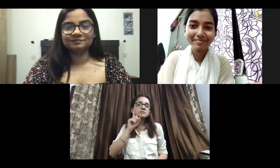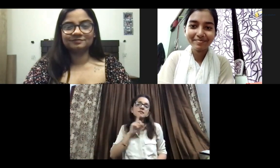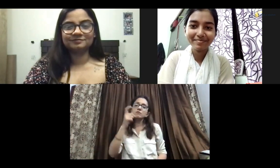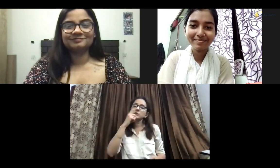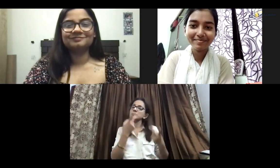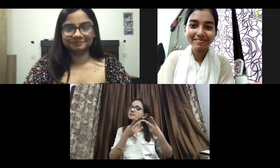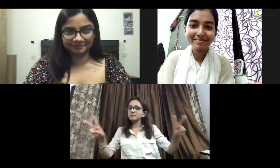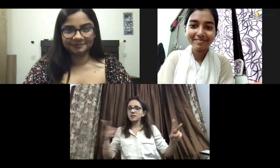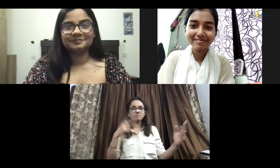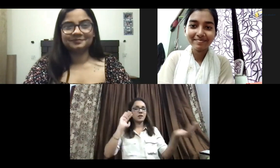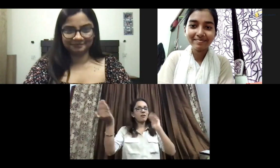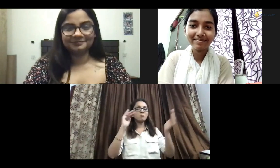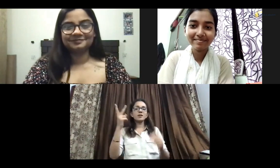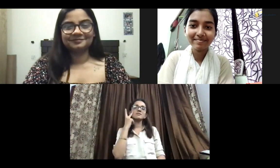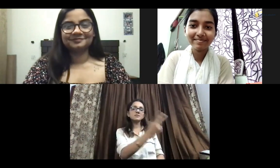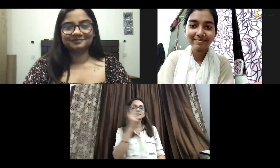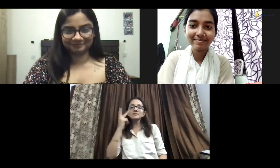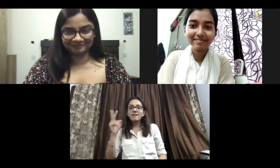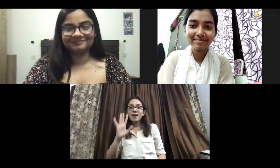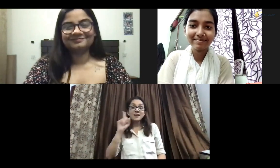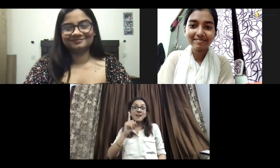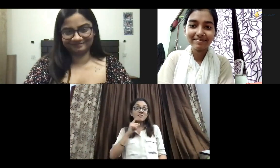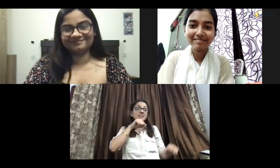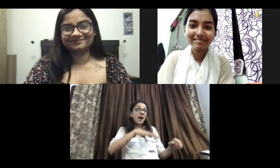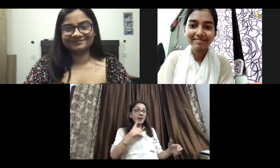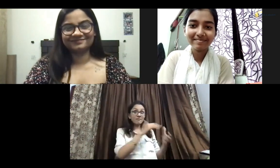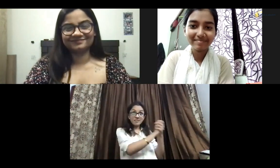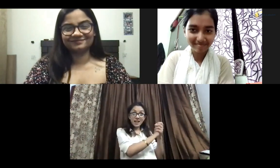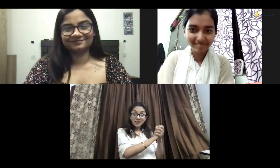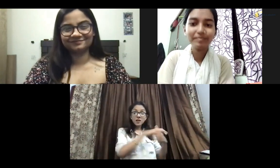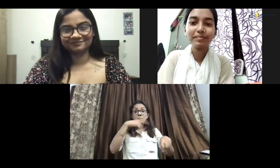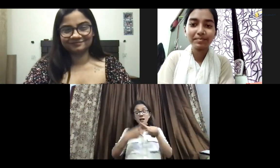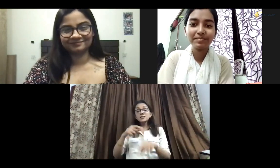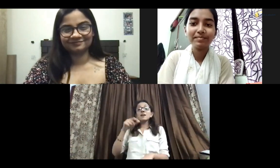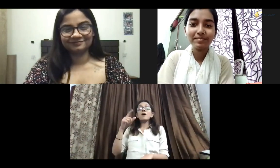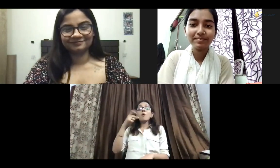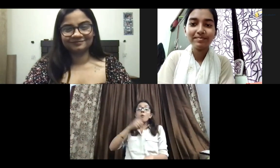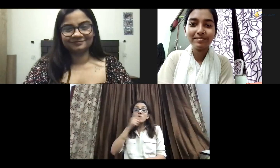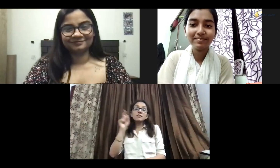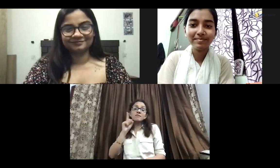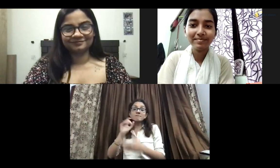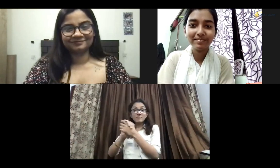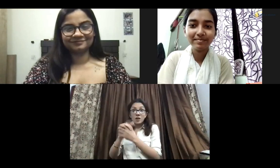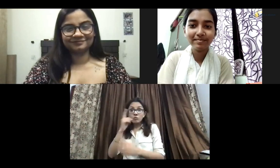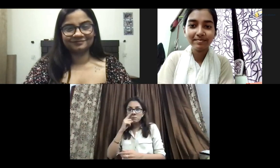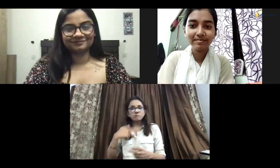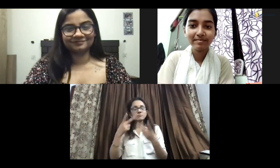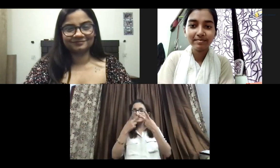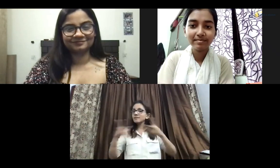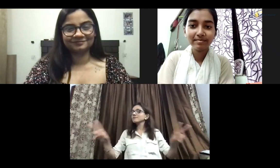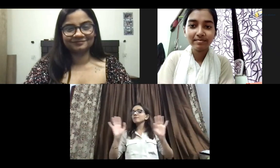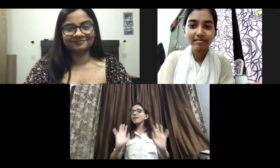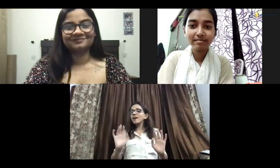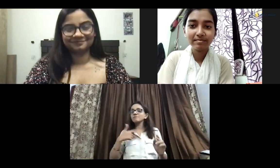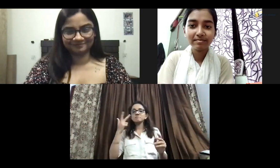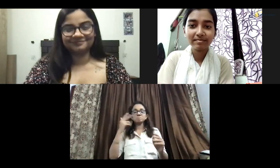my mother, so she the earlier time was different, and now when I see young deaf women, this situation is completely